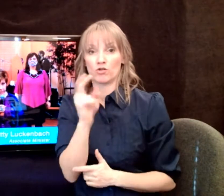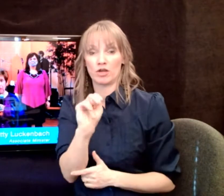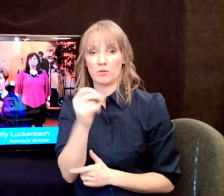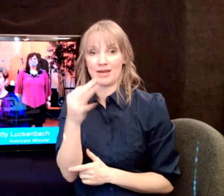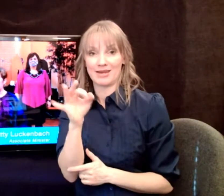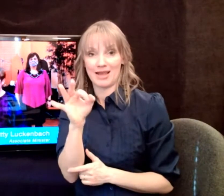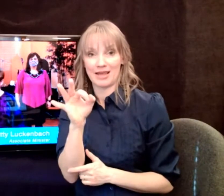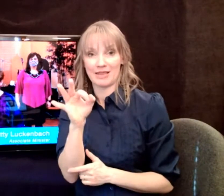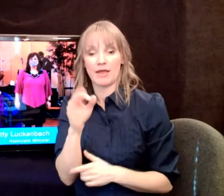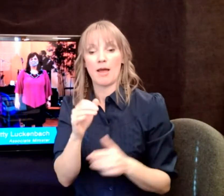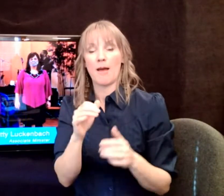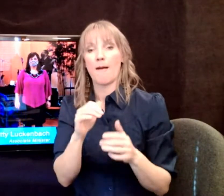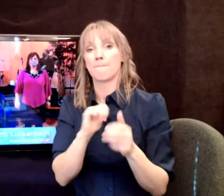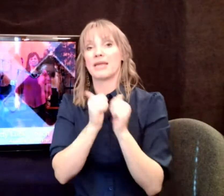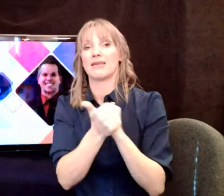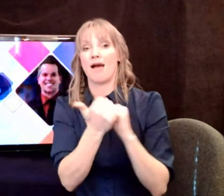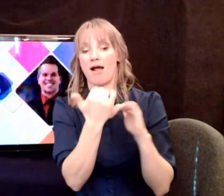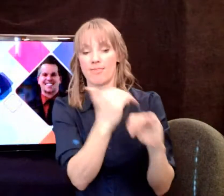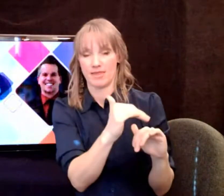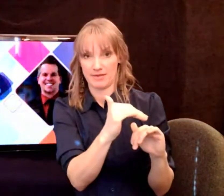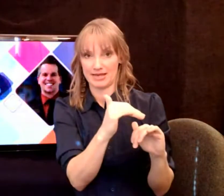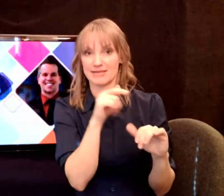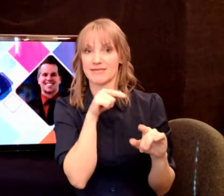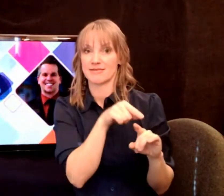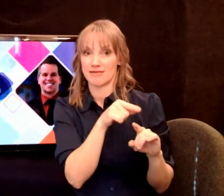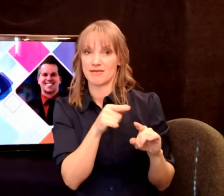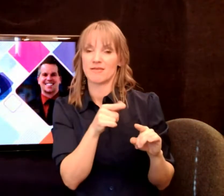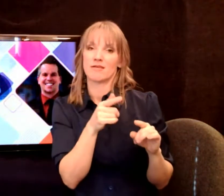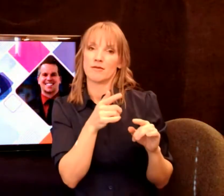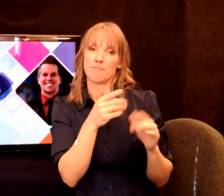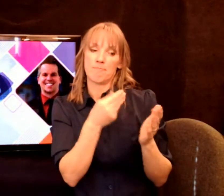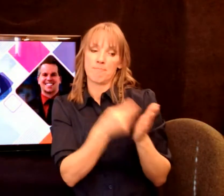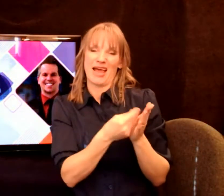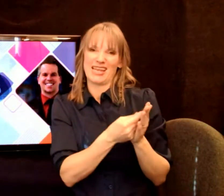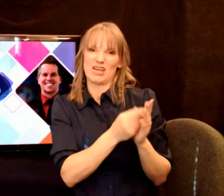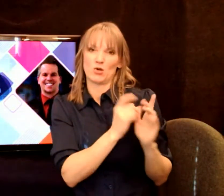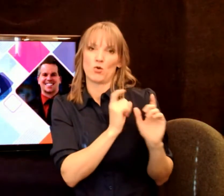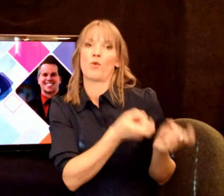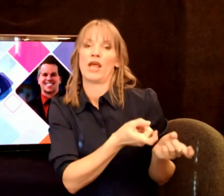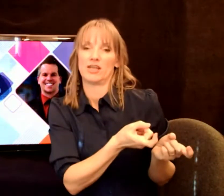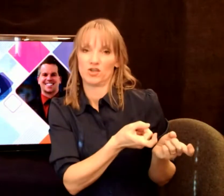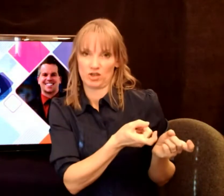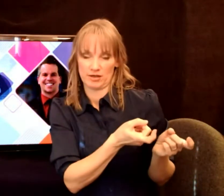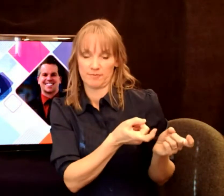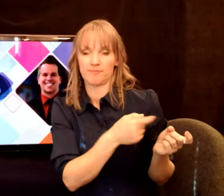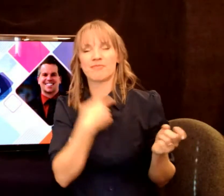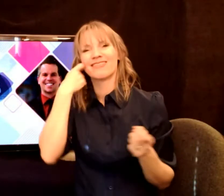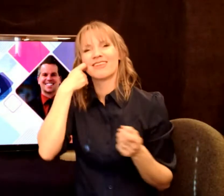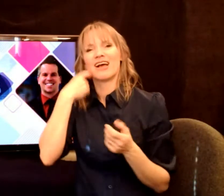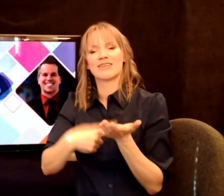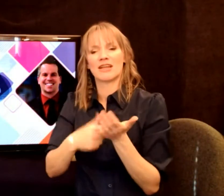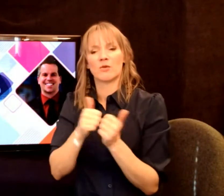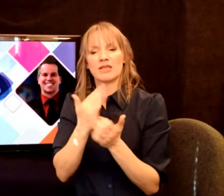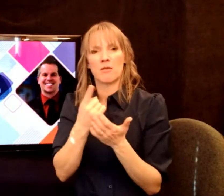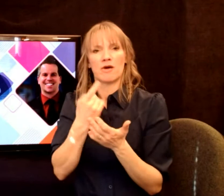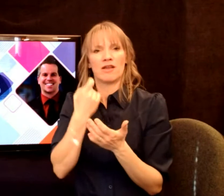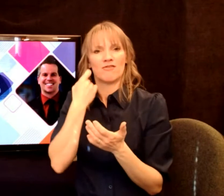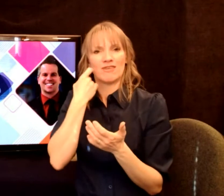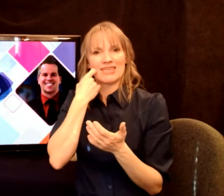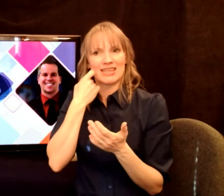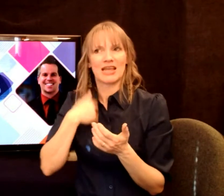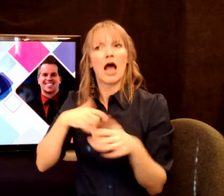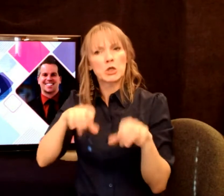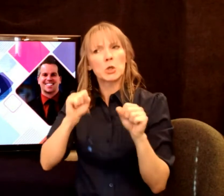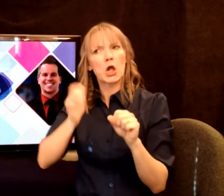Beyond Limits, and that's offered on a love offering basis. So I was just talking to someone the other day, said, I took that a long time ago,